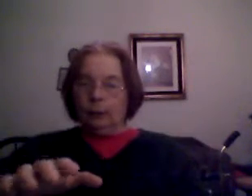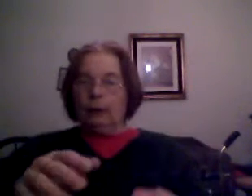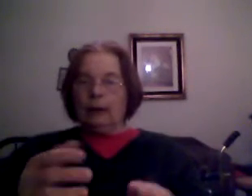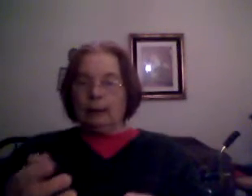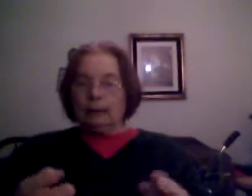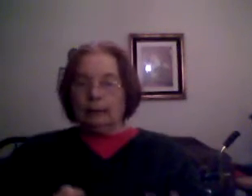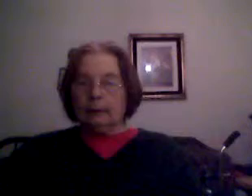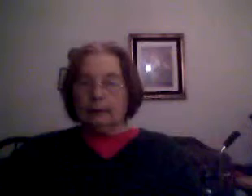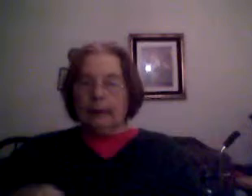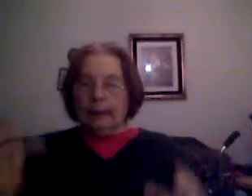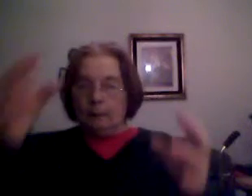floor lamp